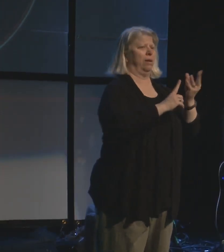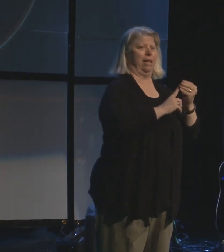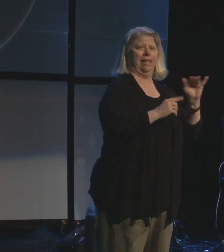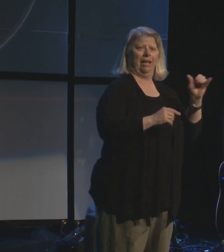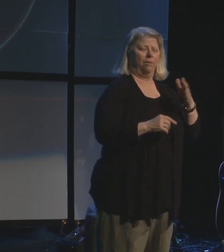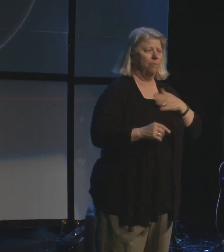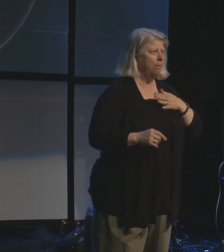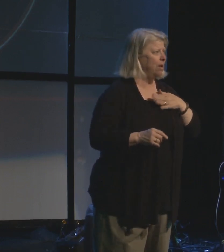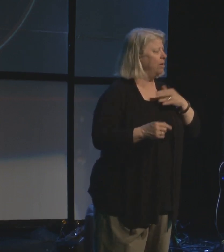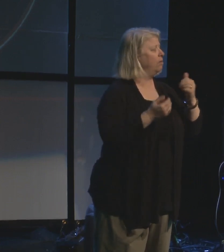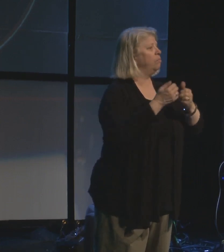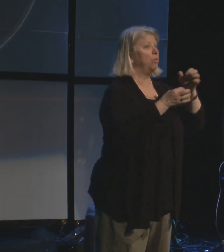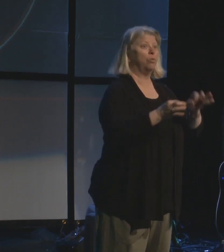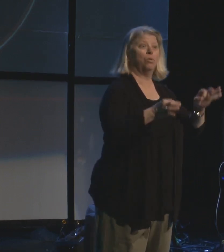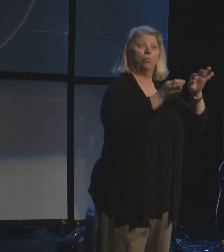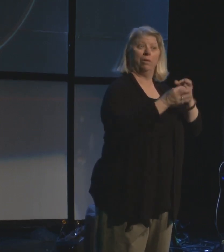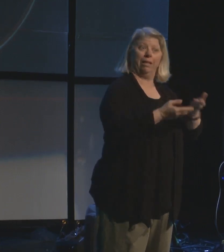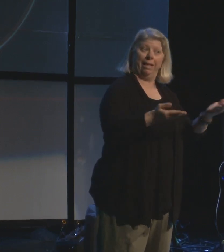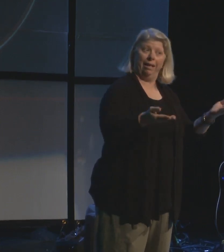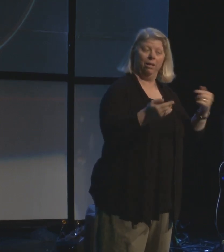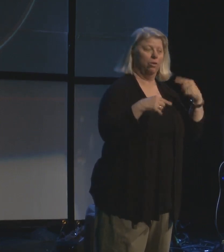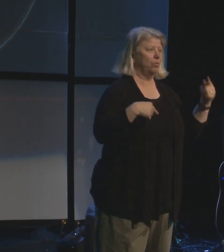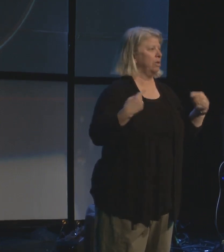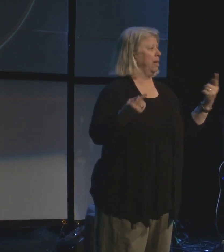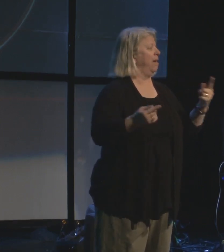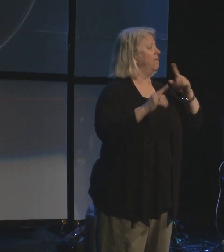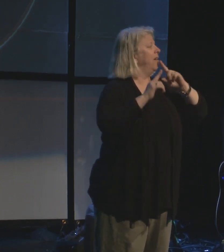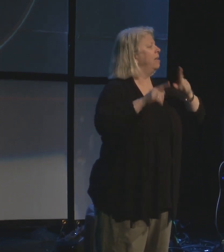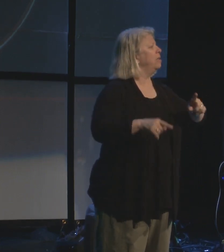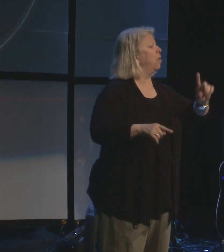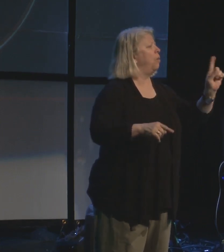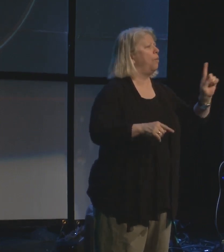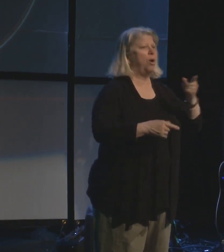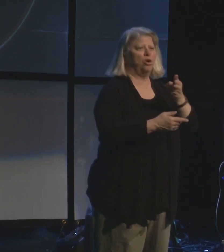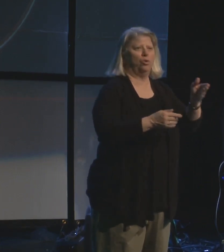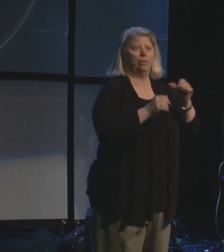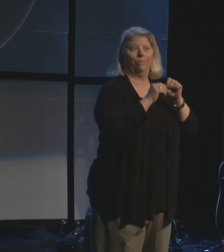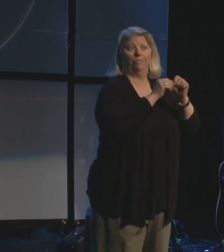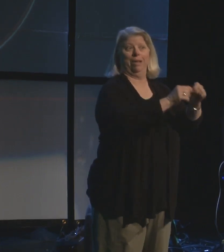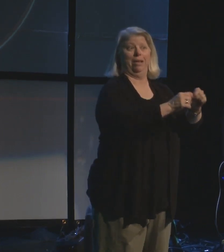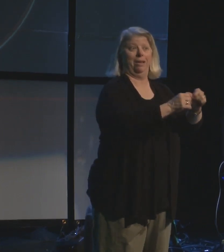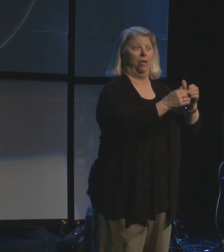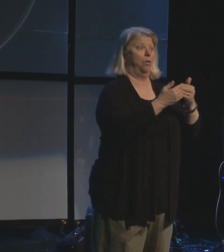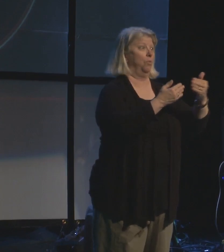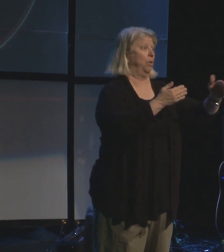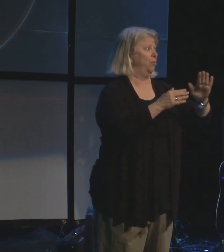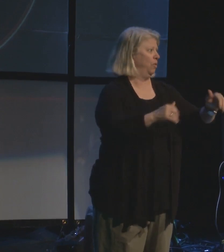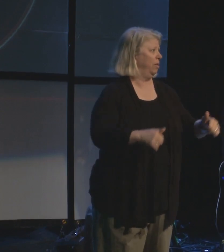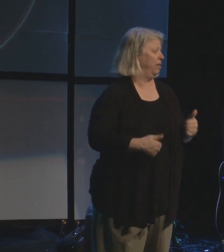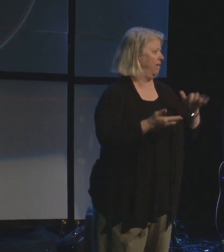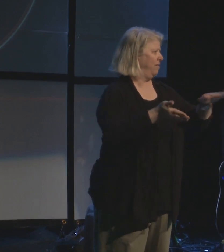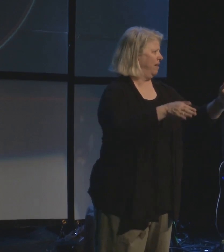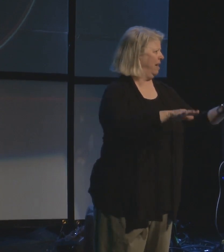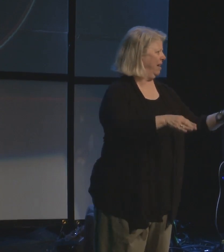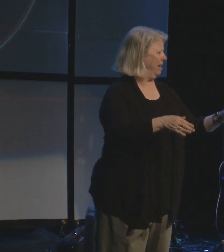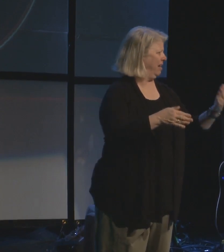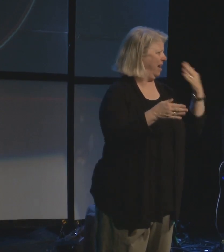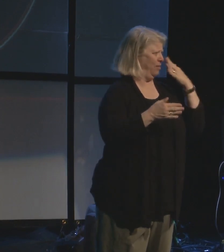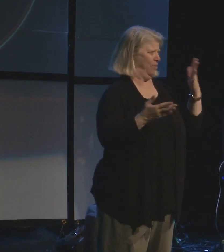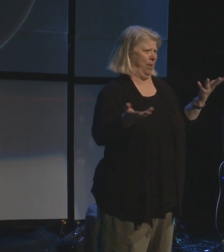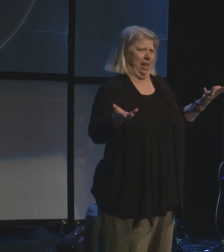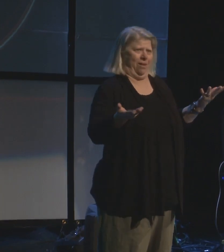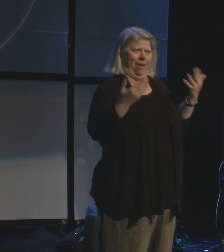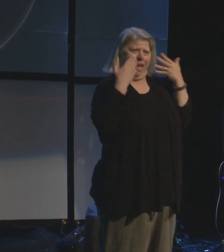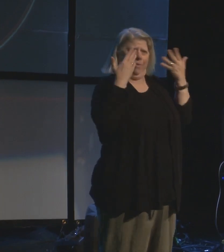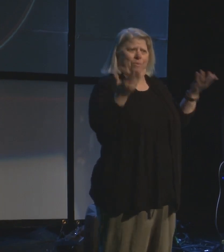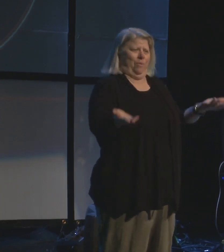mine, where the most important thing that you could ever answer is, where are you going to spend eternity? I don't know about you, but I was like, I